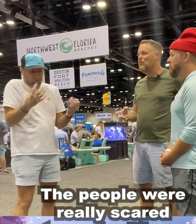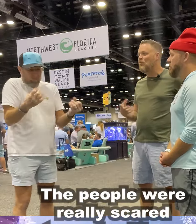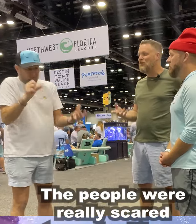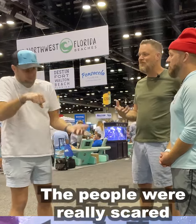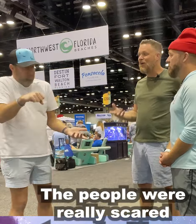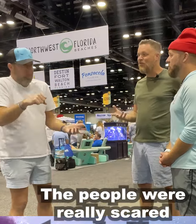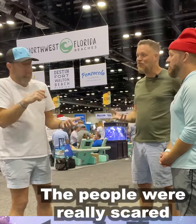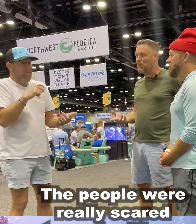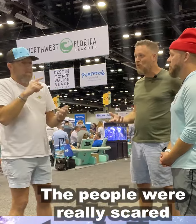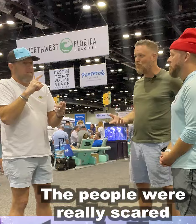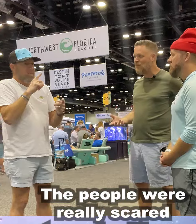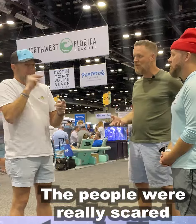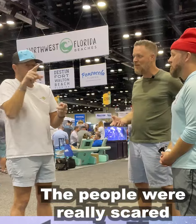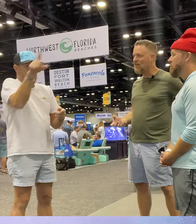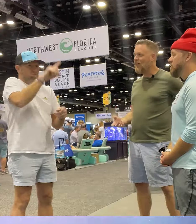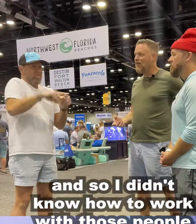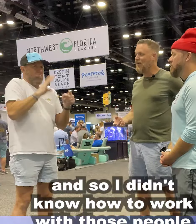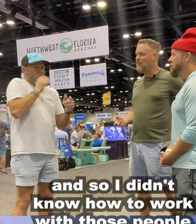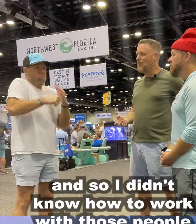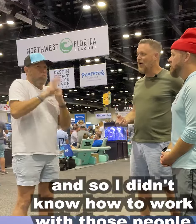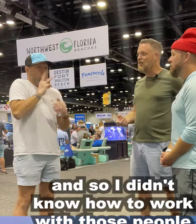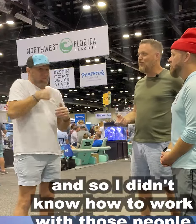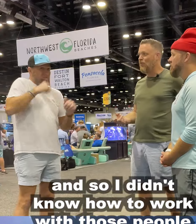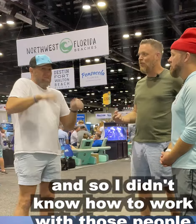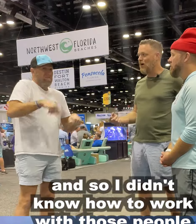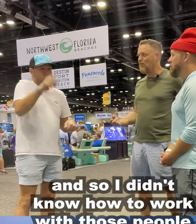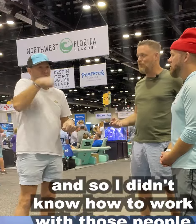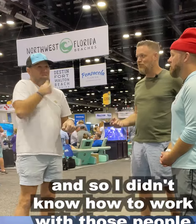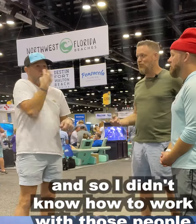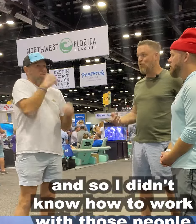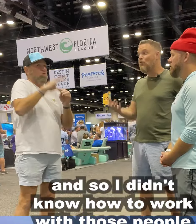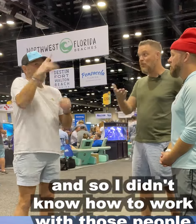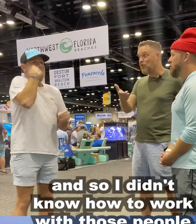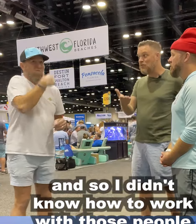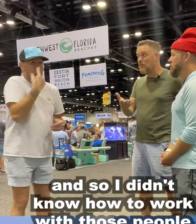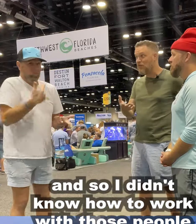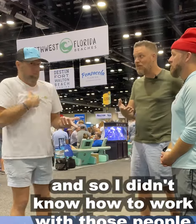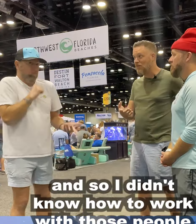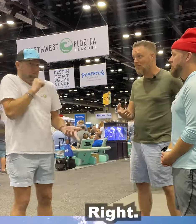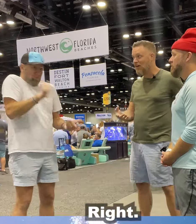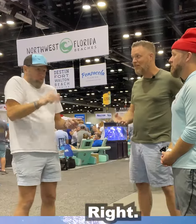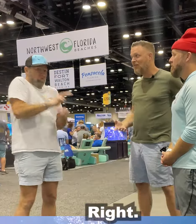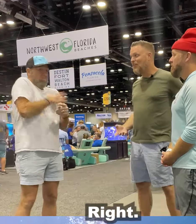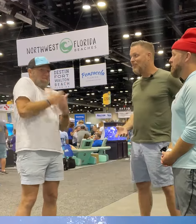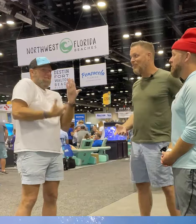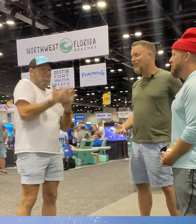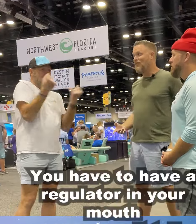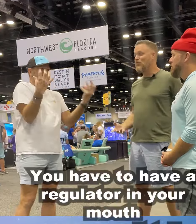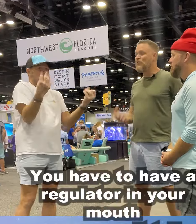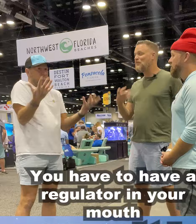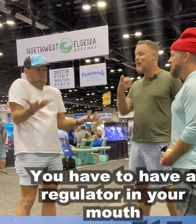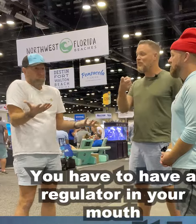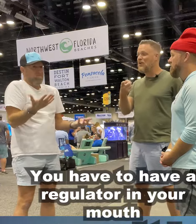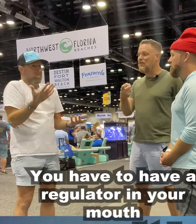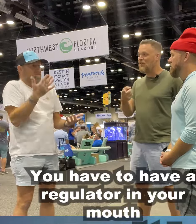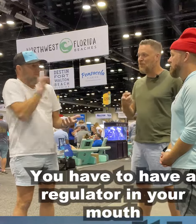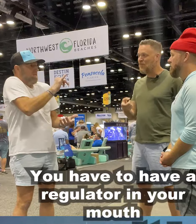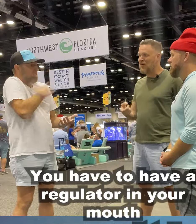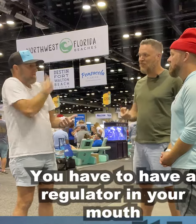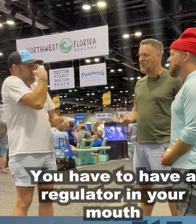were really scared to work with me. And so I didn't know how to work with those people either. Right? You have to have a regulator in your mouth so you